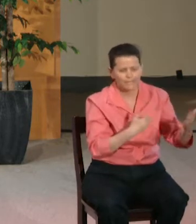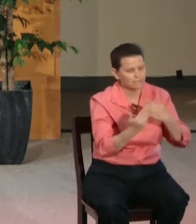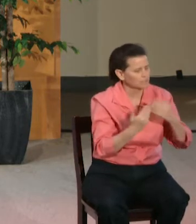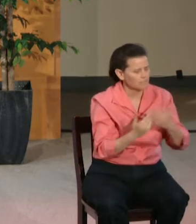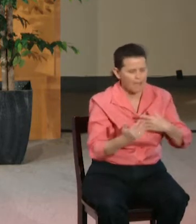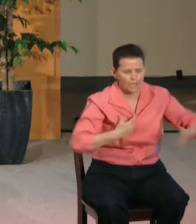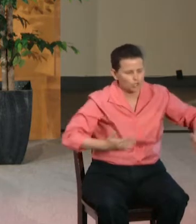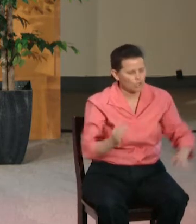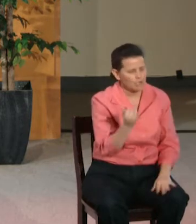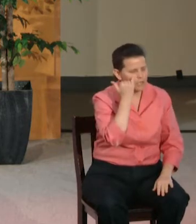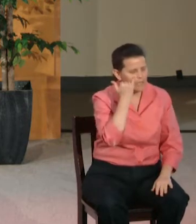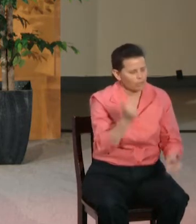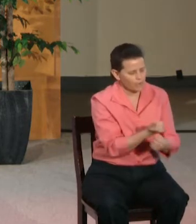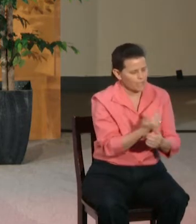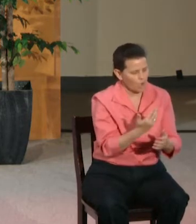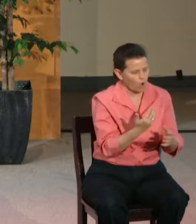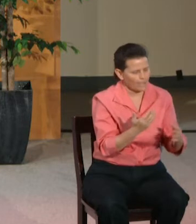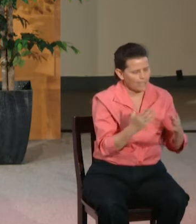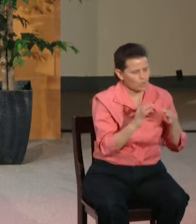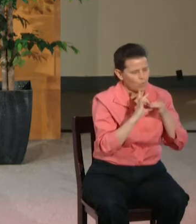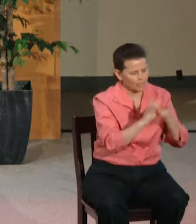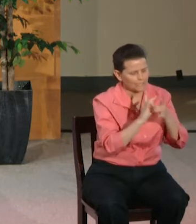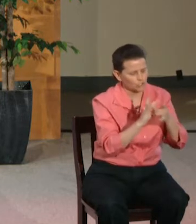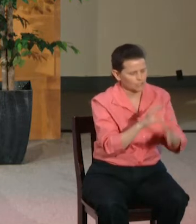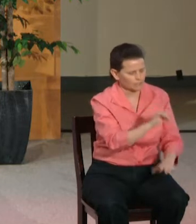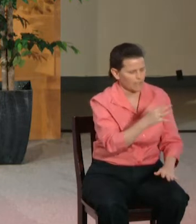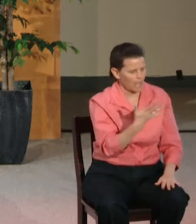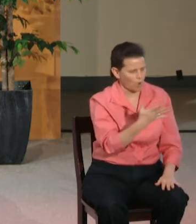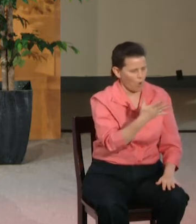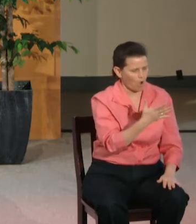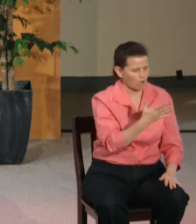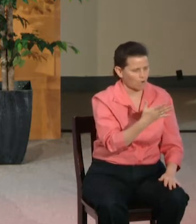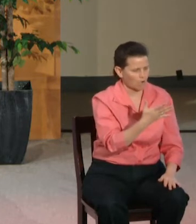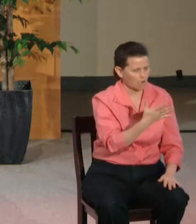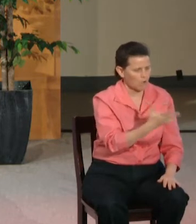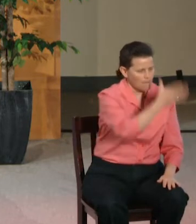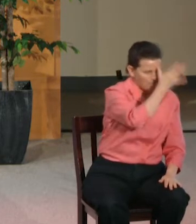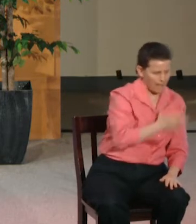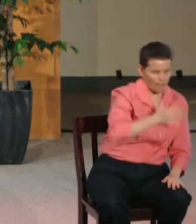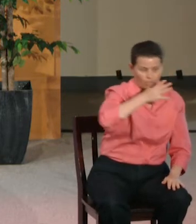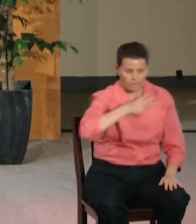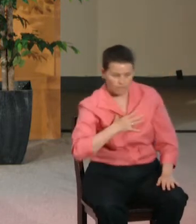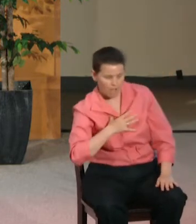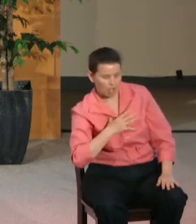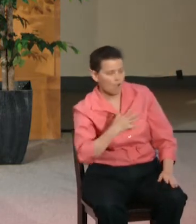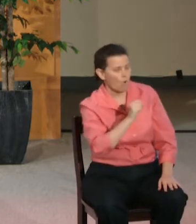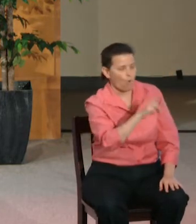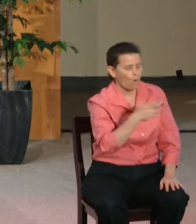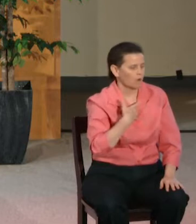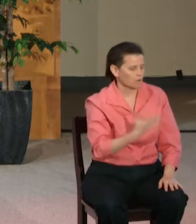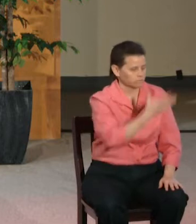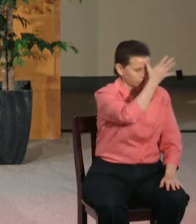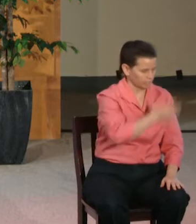or a same-sex relationship. There is still that energetic dynamic between the need for the masculine energy and the need for